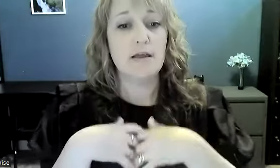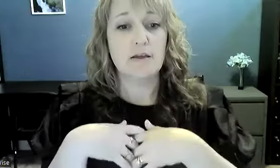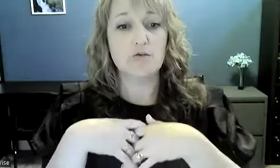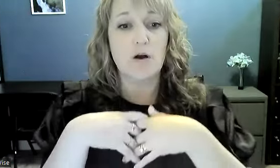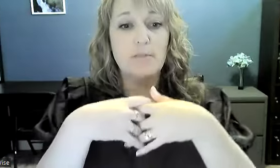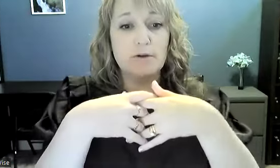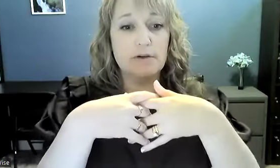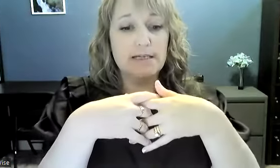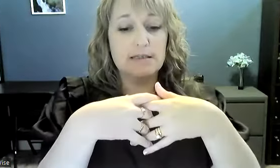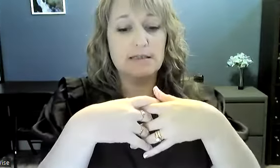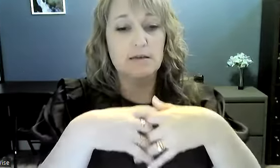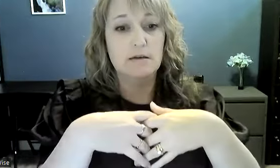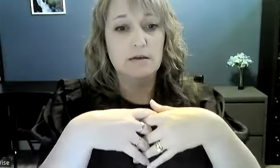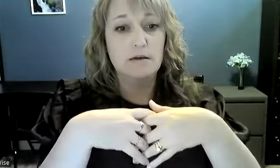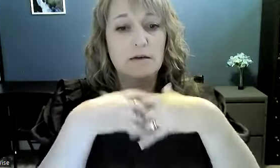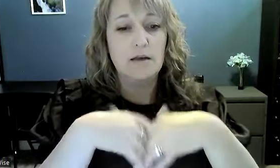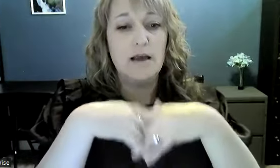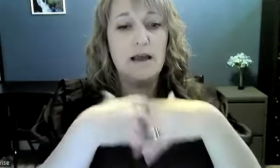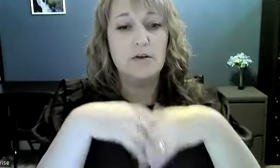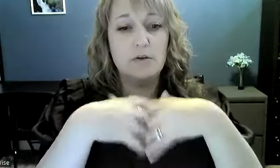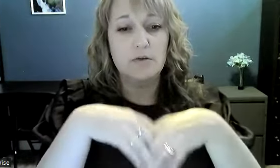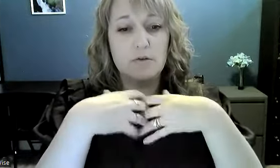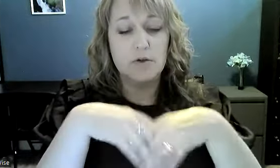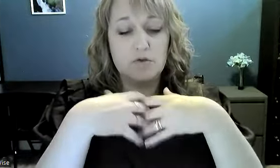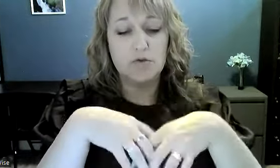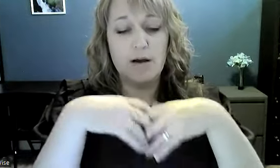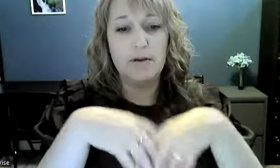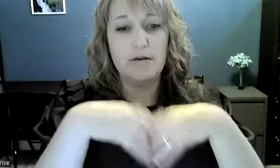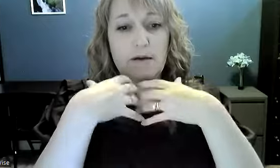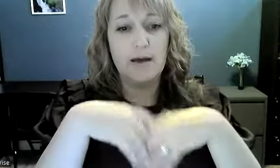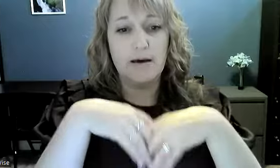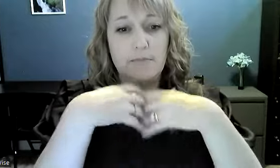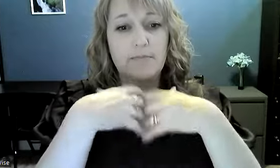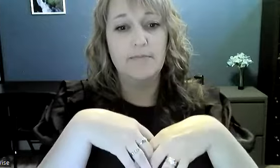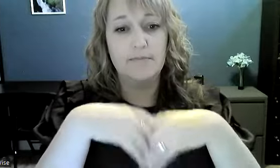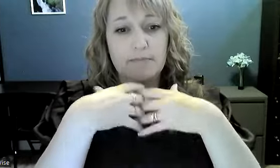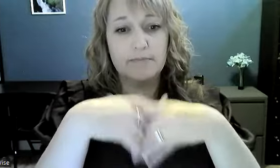then drop your wrists, and you drop and come back up.